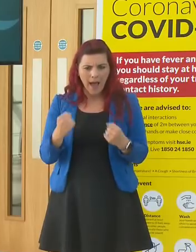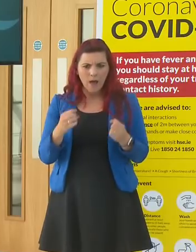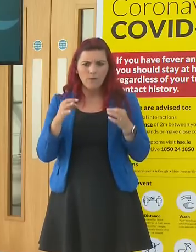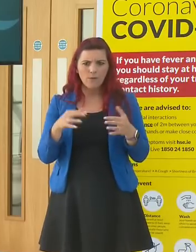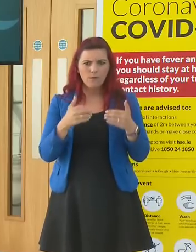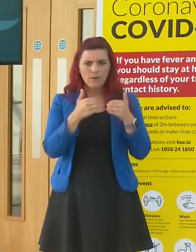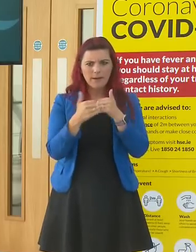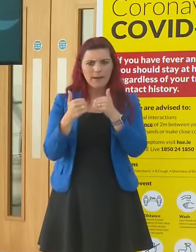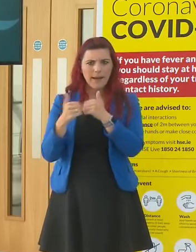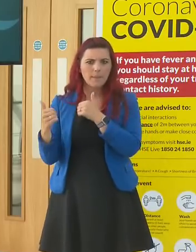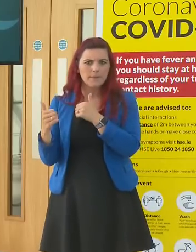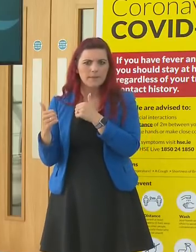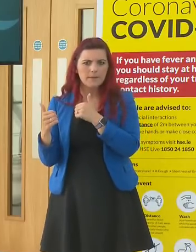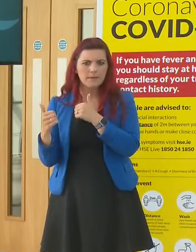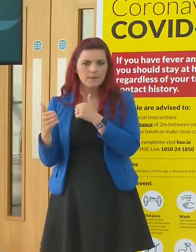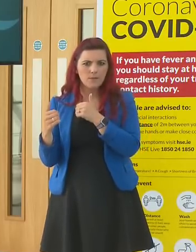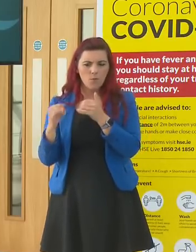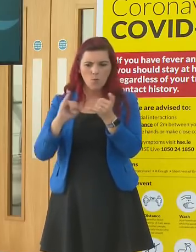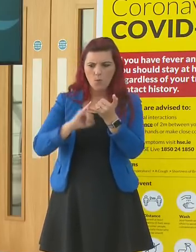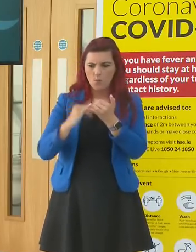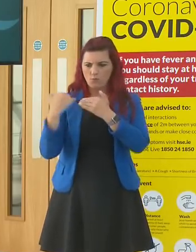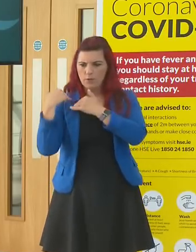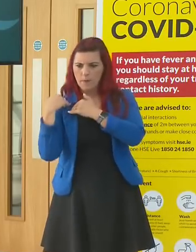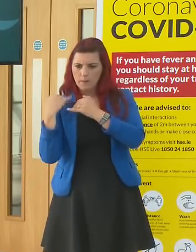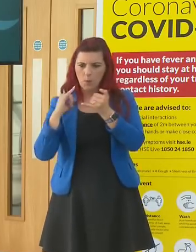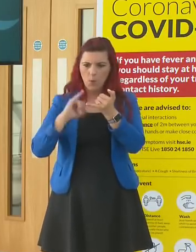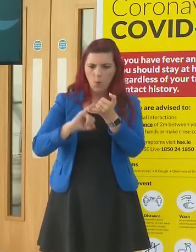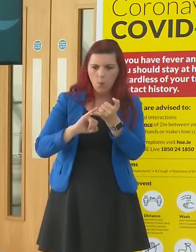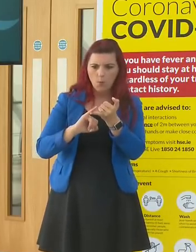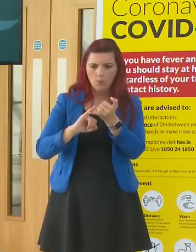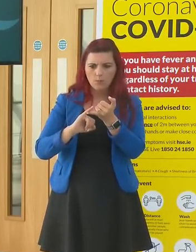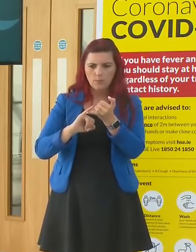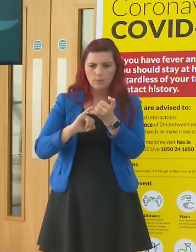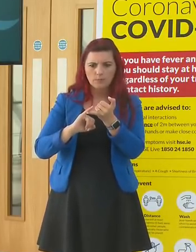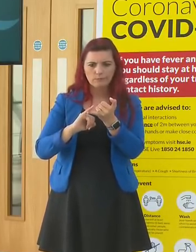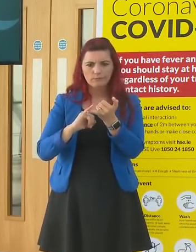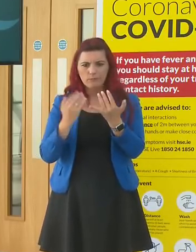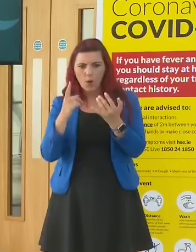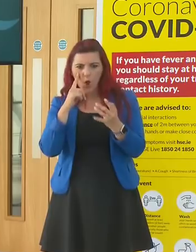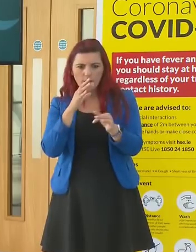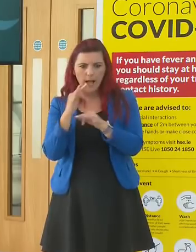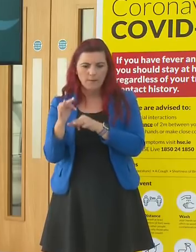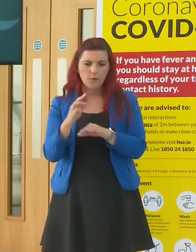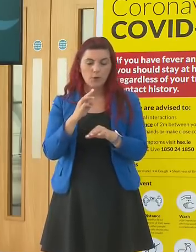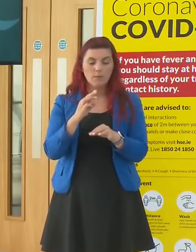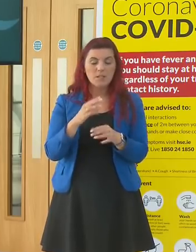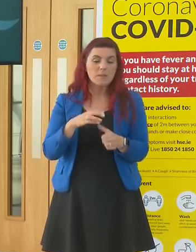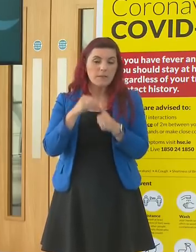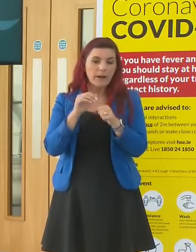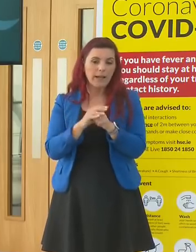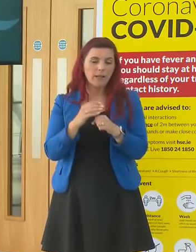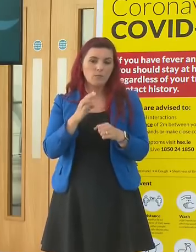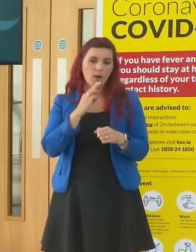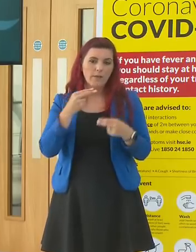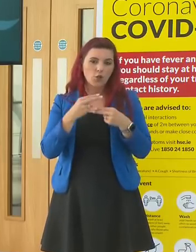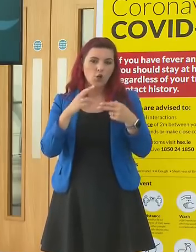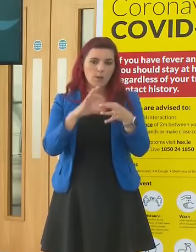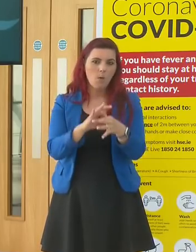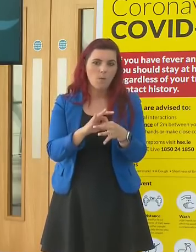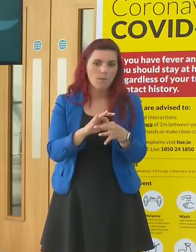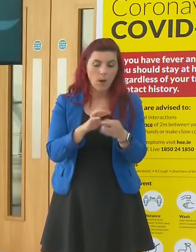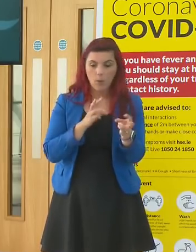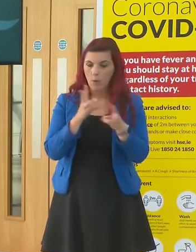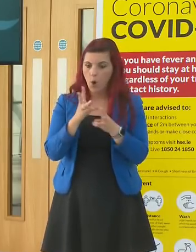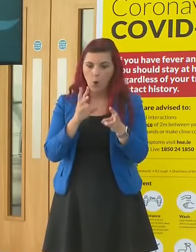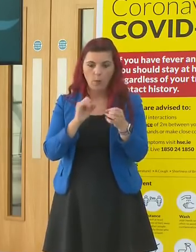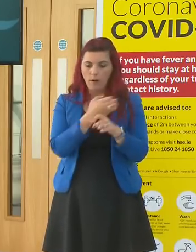in clarity of responsibilities in the overall governance and oversight of private nursing homes in particular. We would work with all of the key stakeholders.